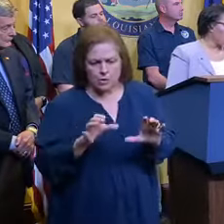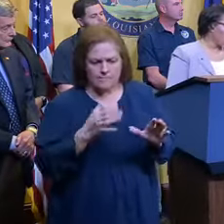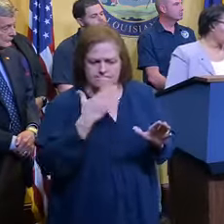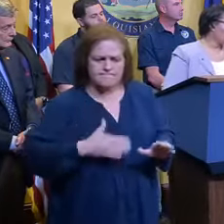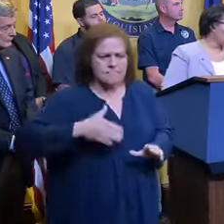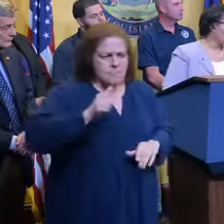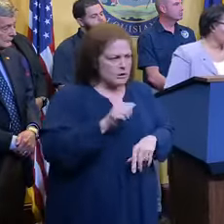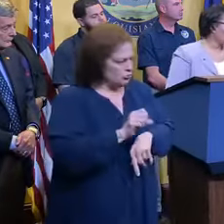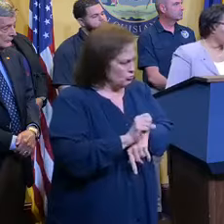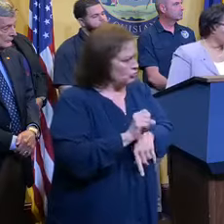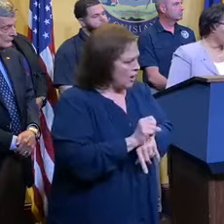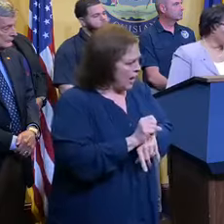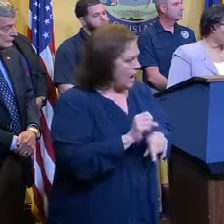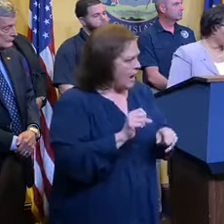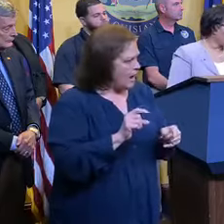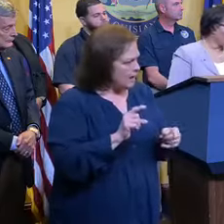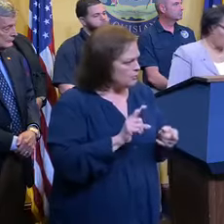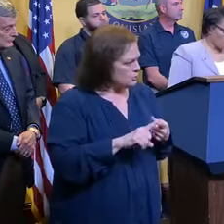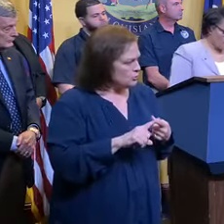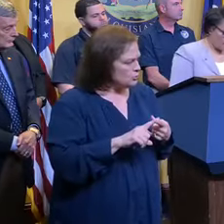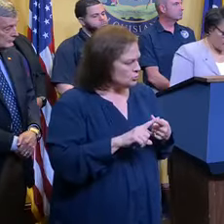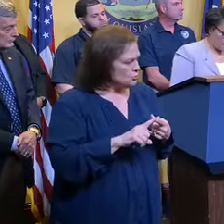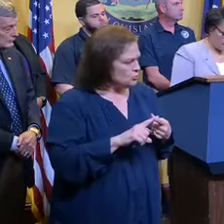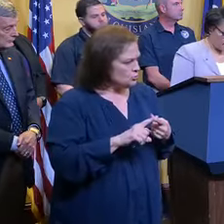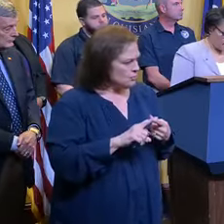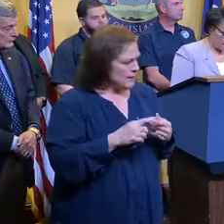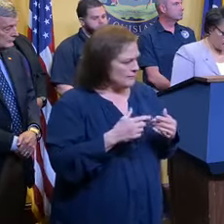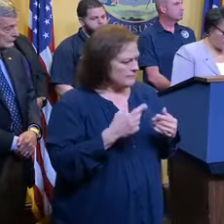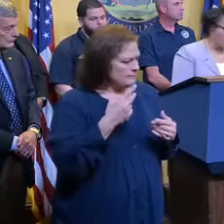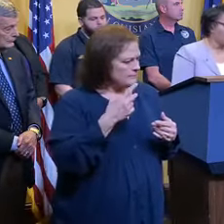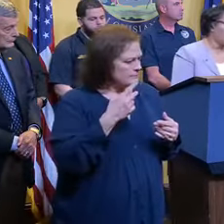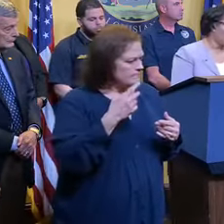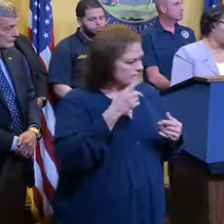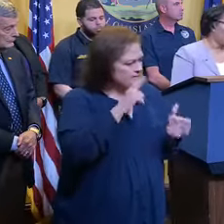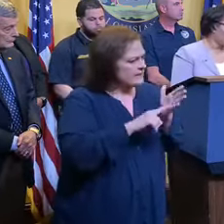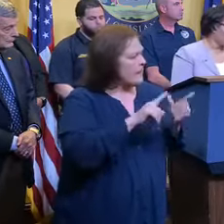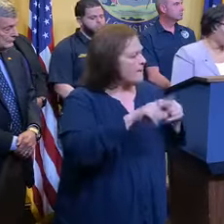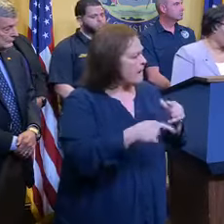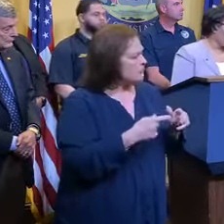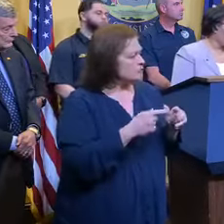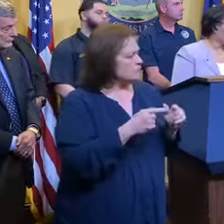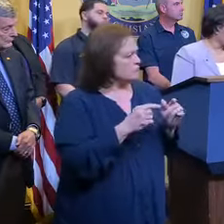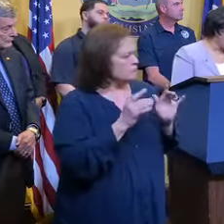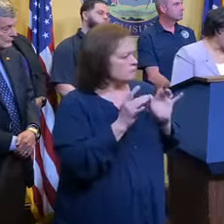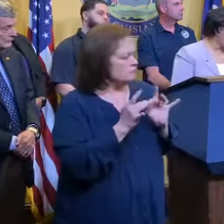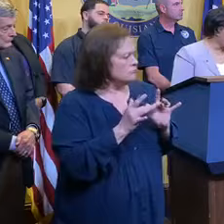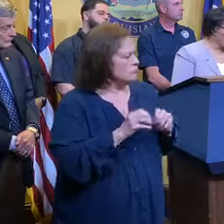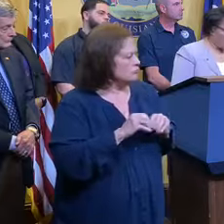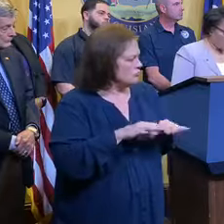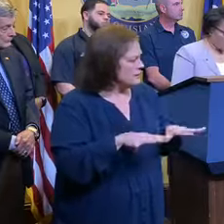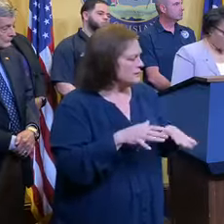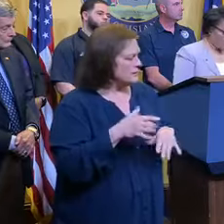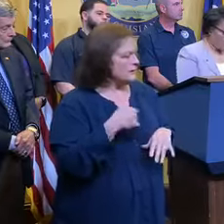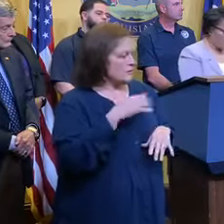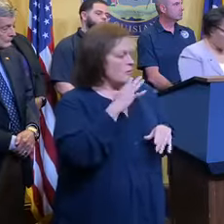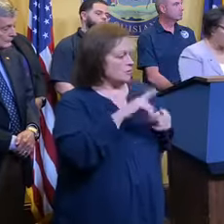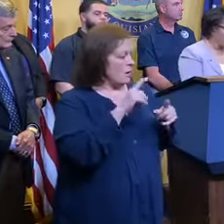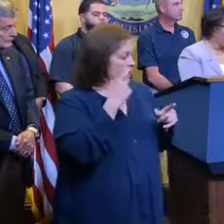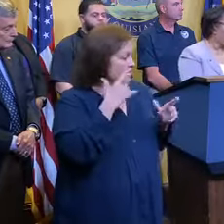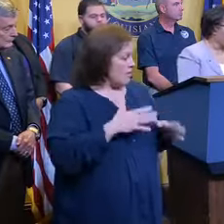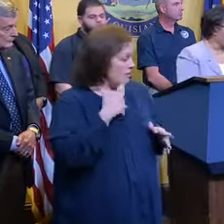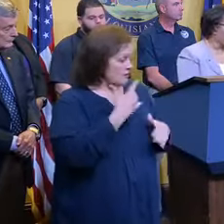job as it relates to contact tracing. I indicated that to the governor this morning, that